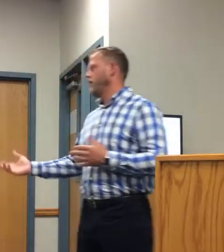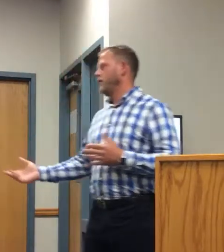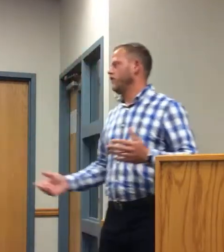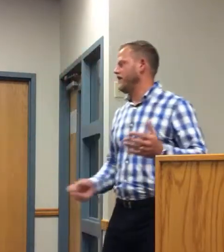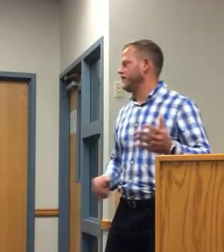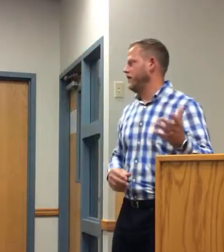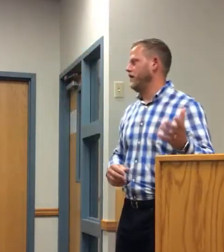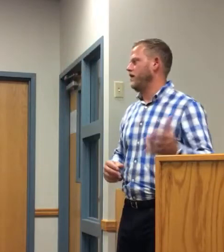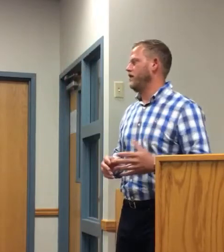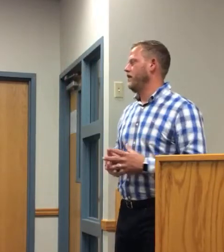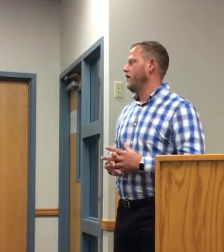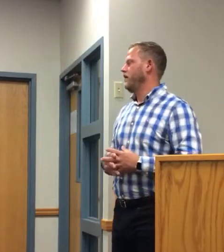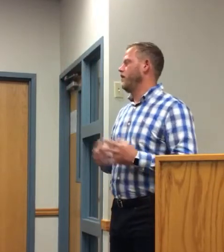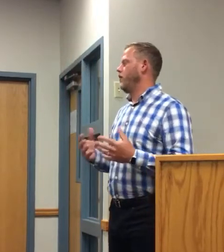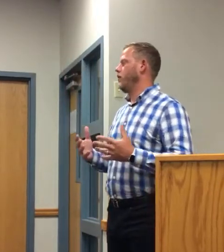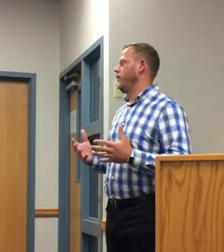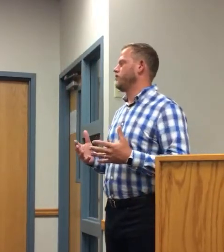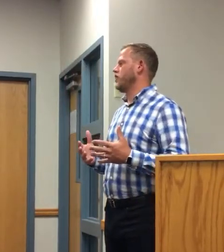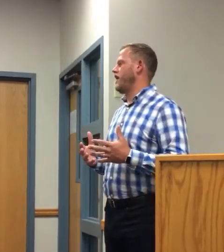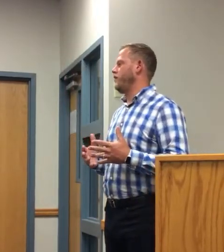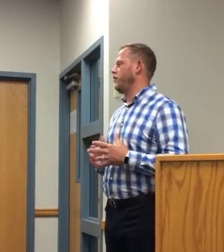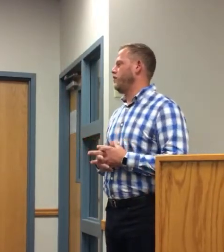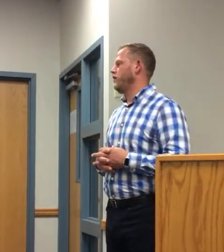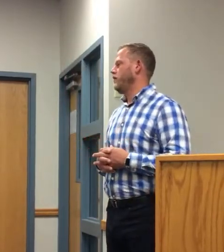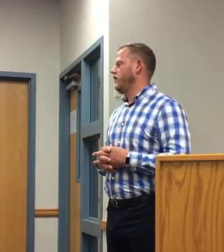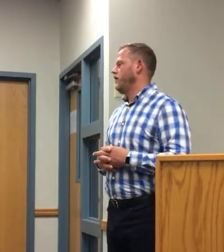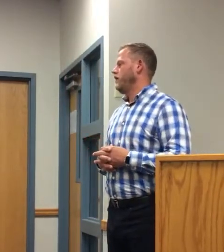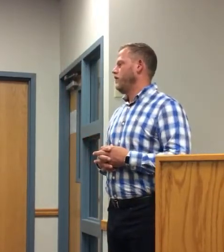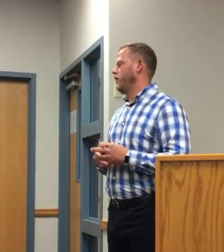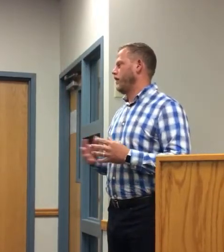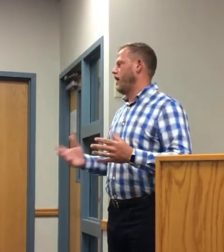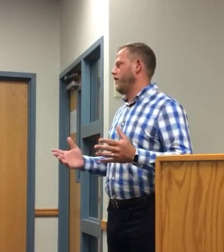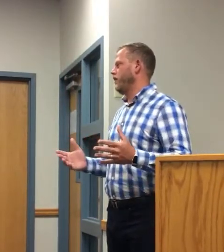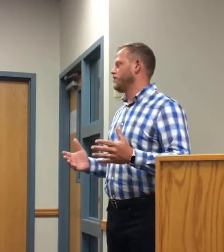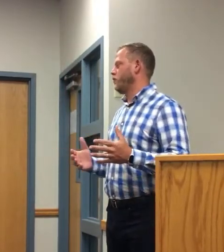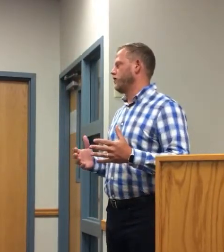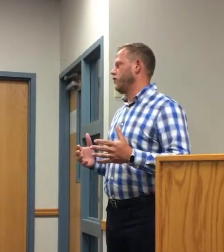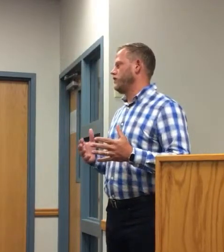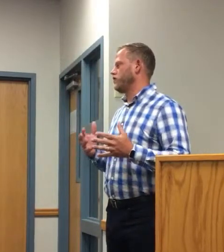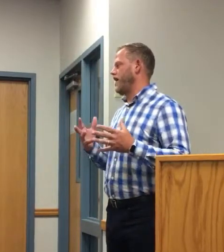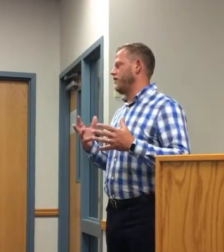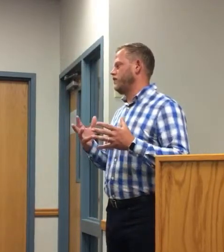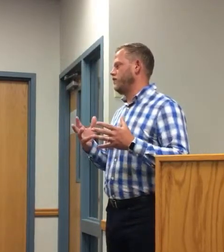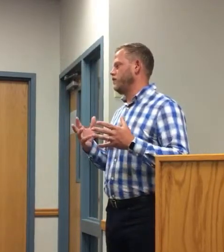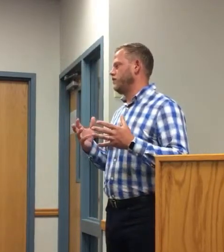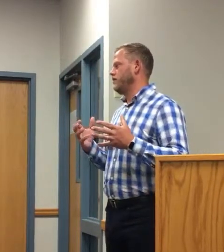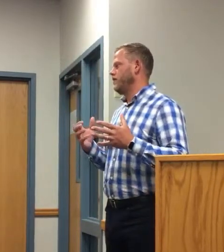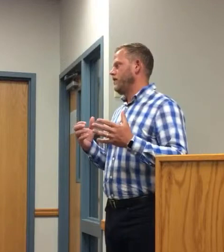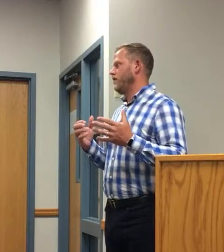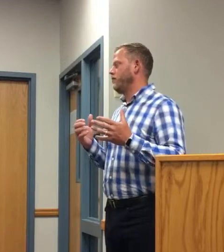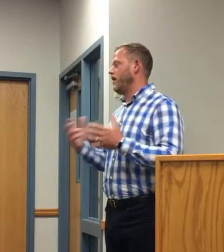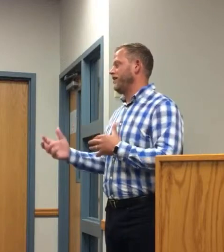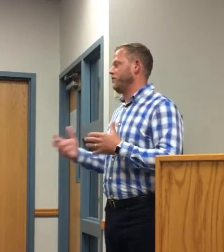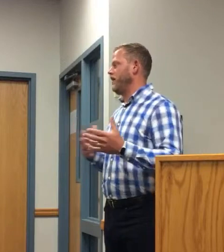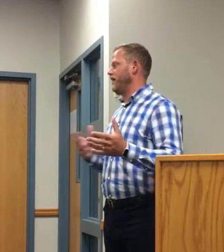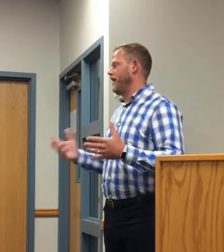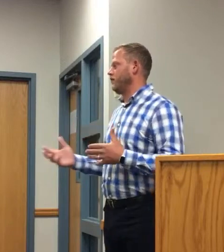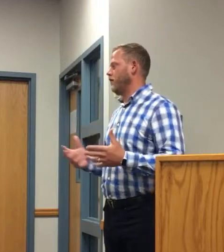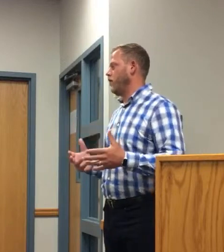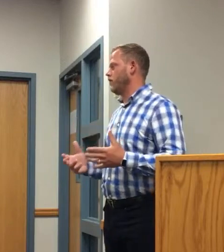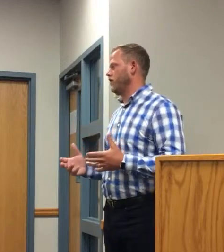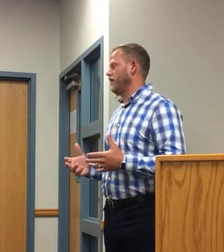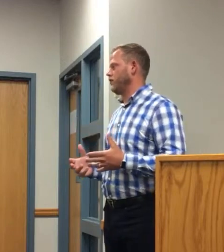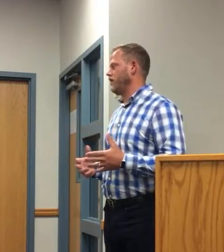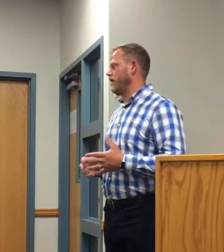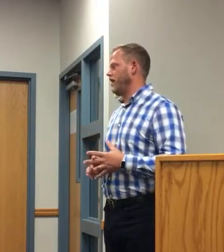for wrestling, and, you know, we try to, with a lot of our sports, we try to play as many